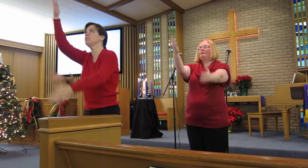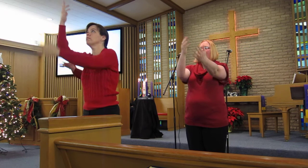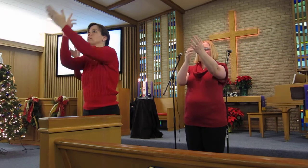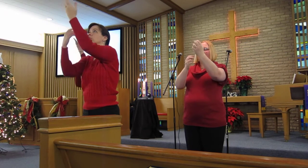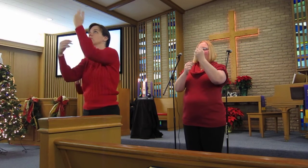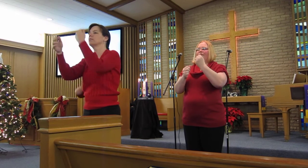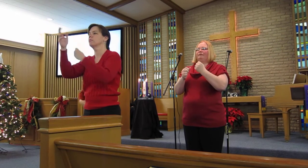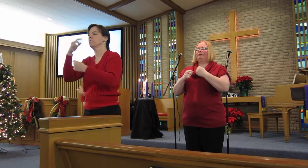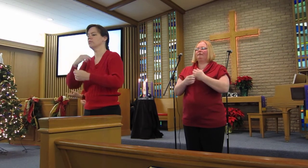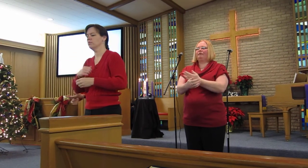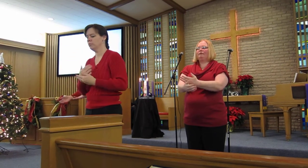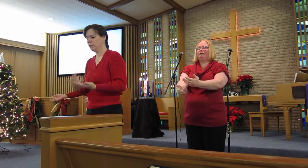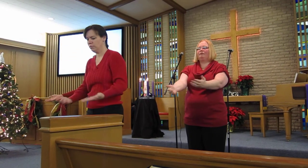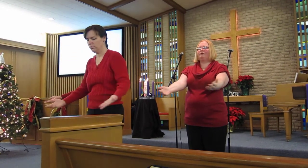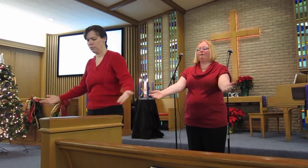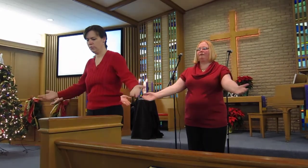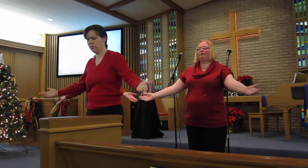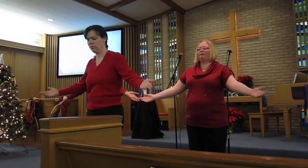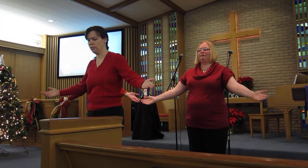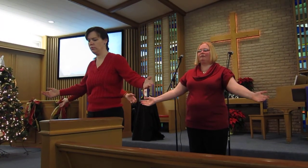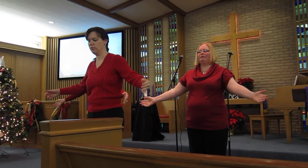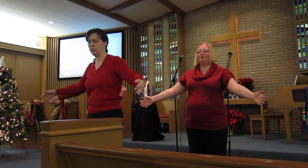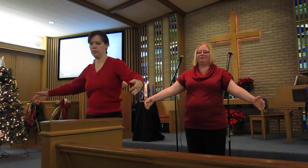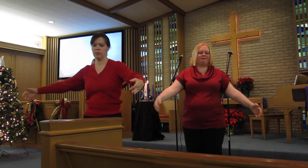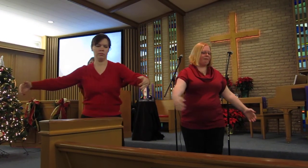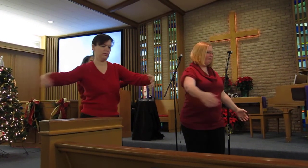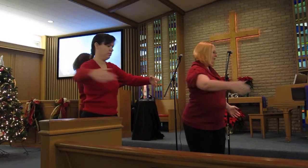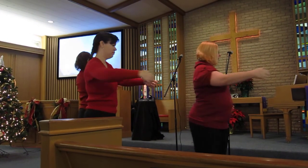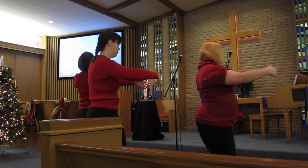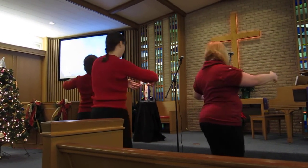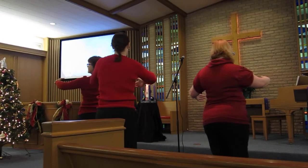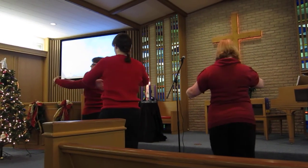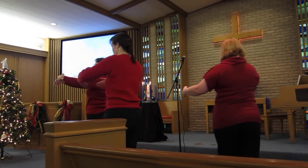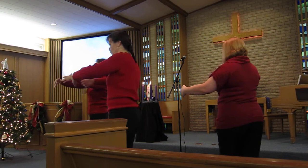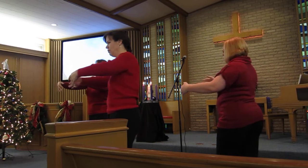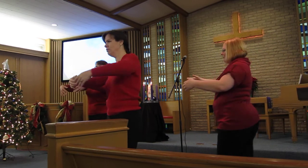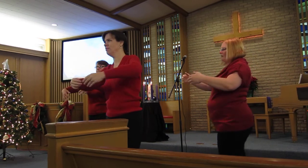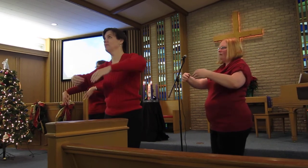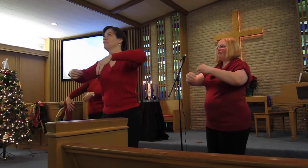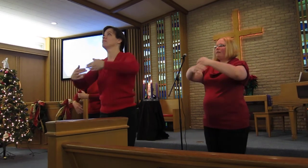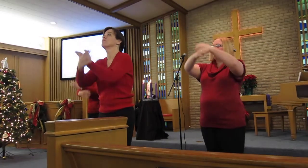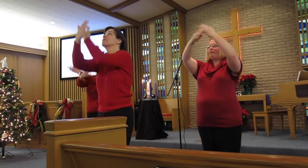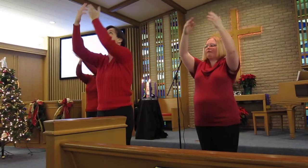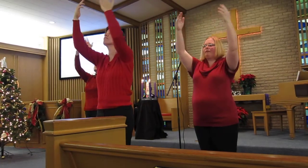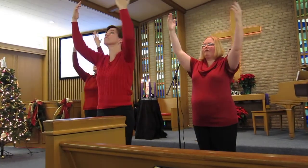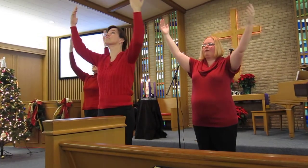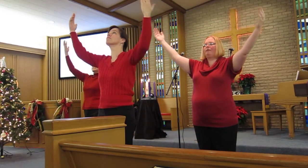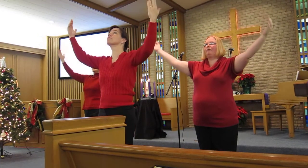thy will be done, on earth, as it is in heaven. Give us